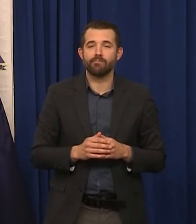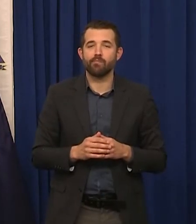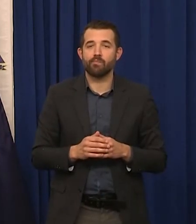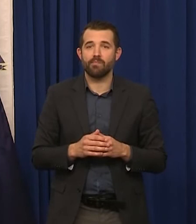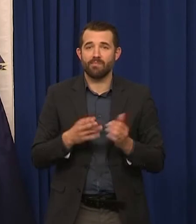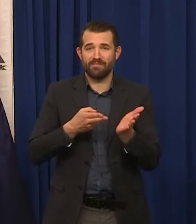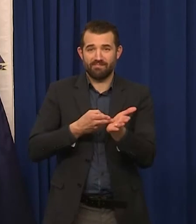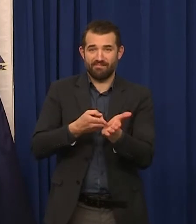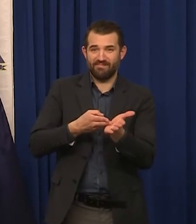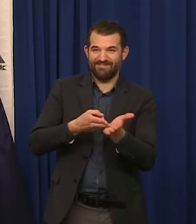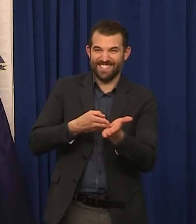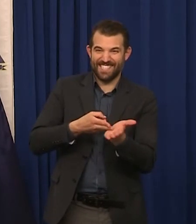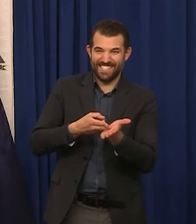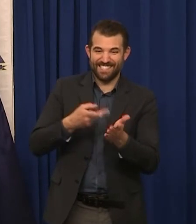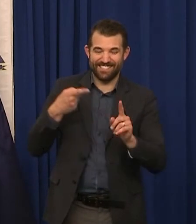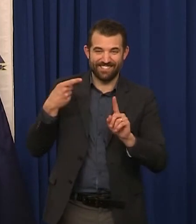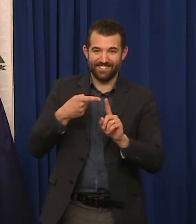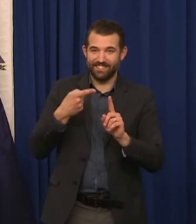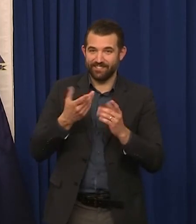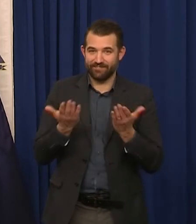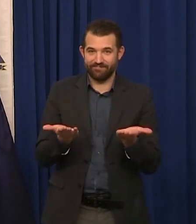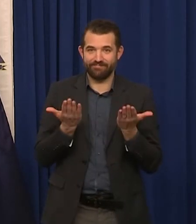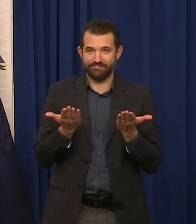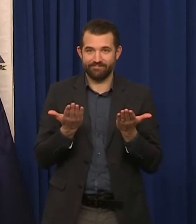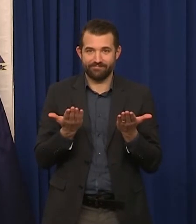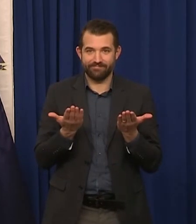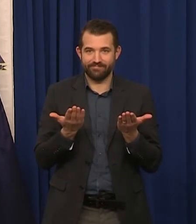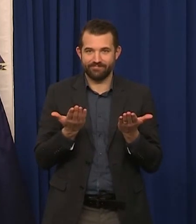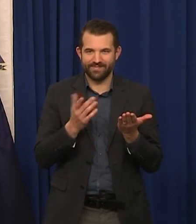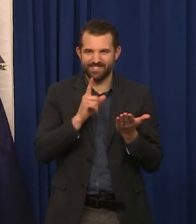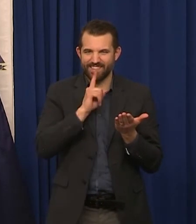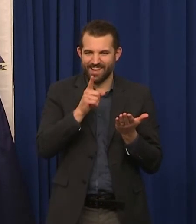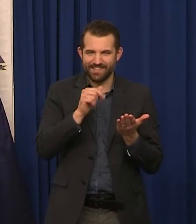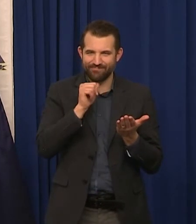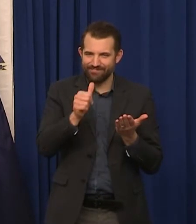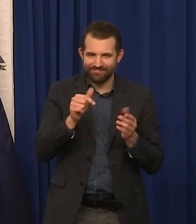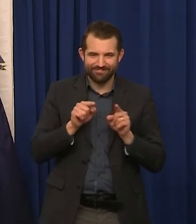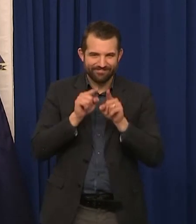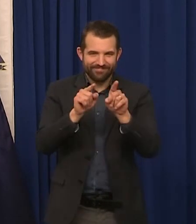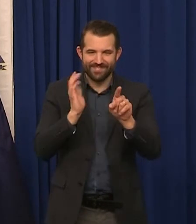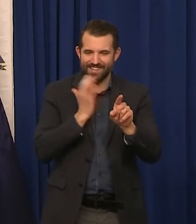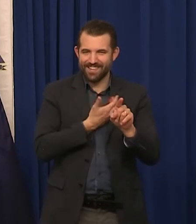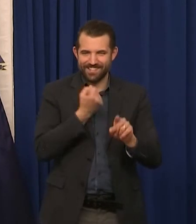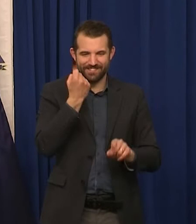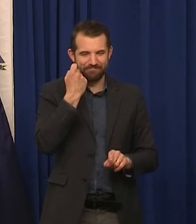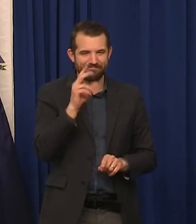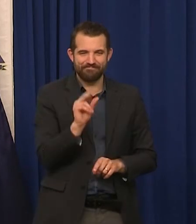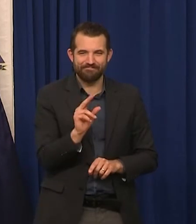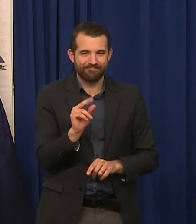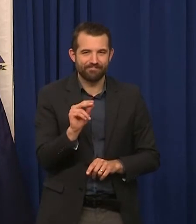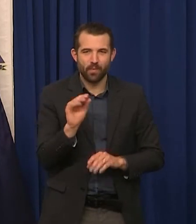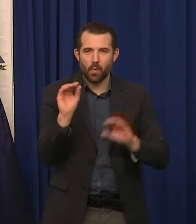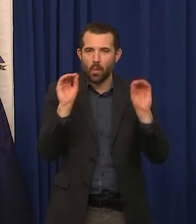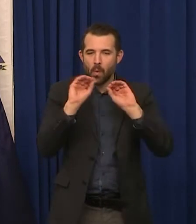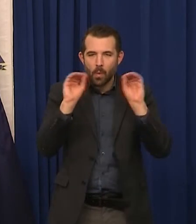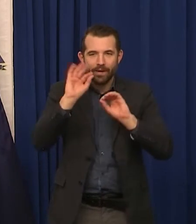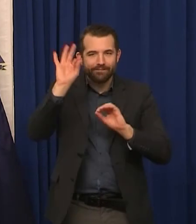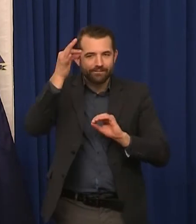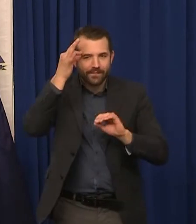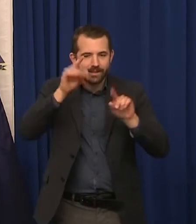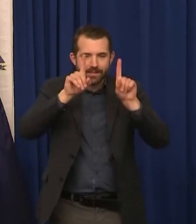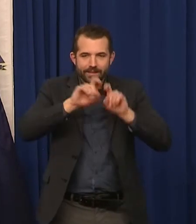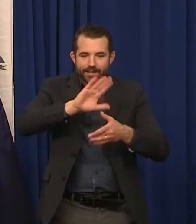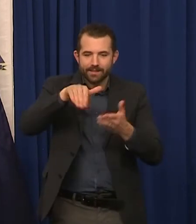didn't exactly align with what our understanding is. There are no federal testing sites in Maine that I am aware of, unlike in